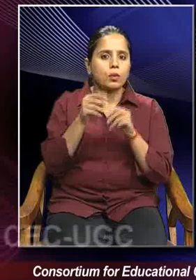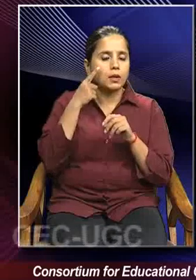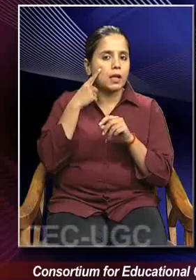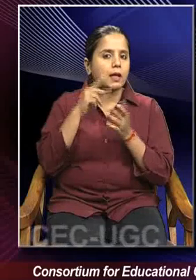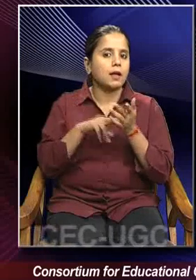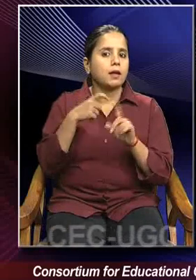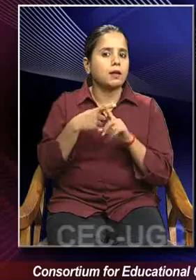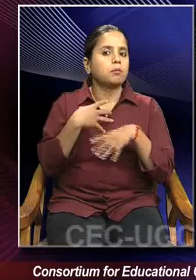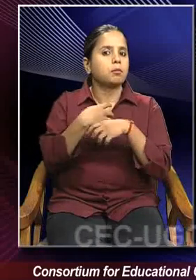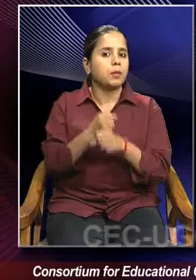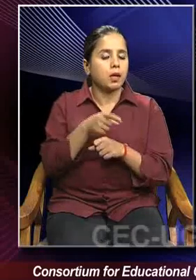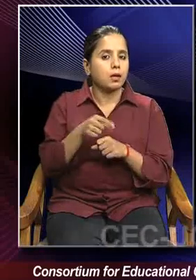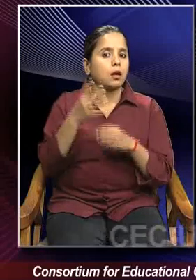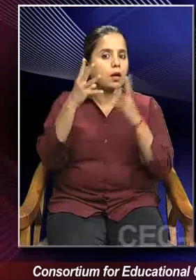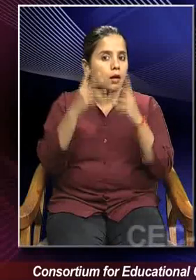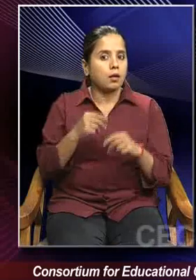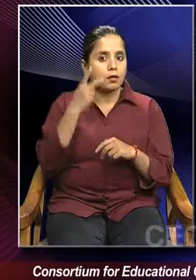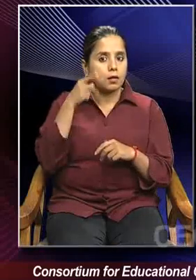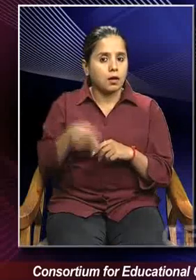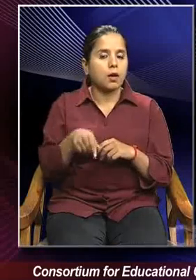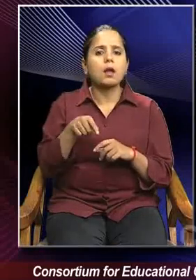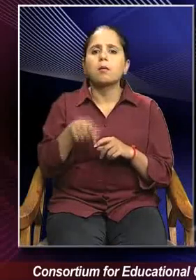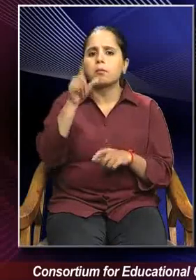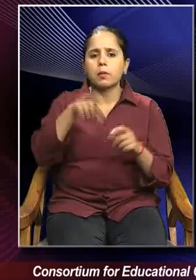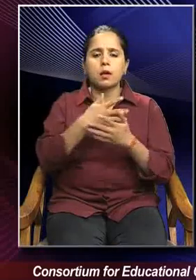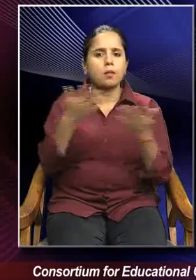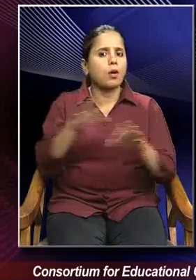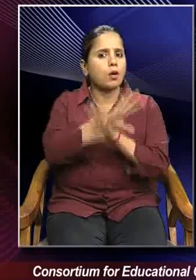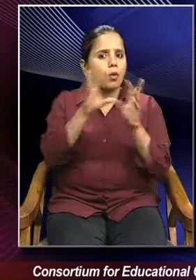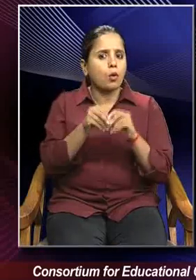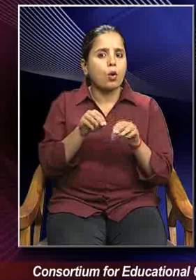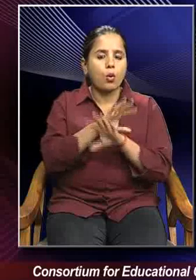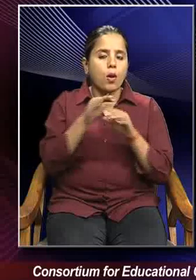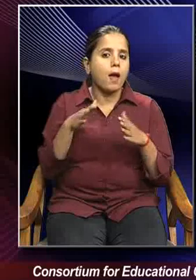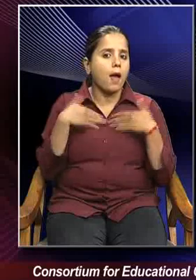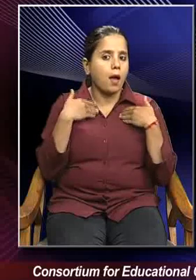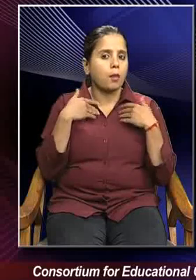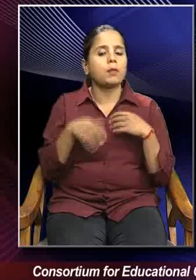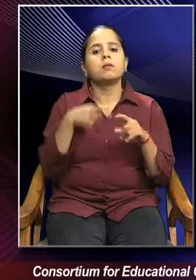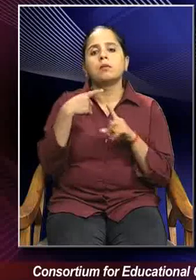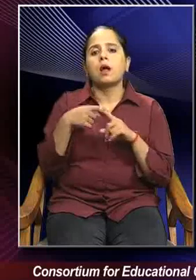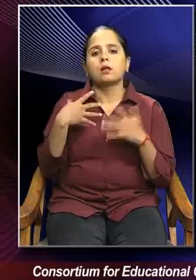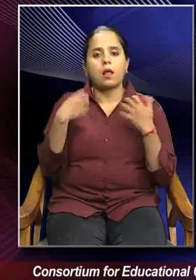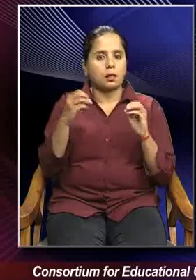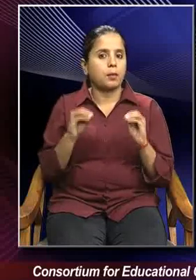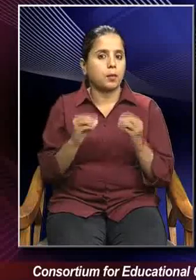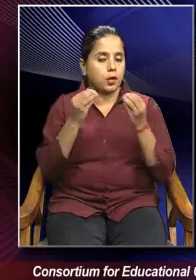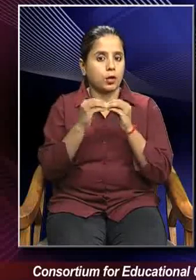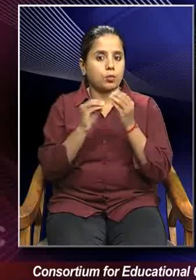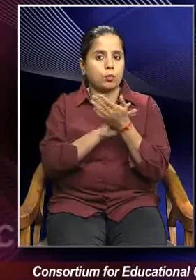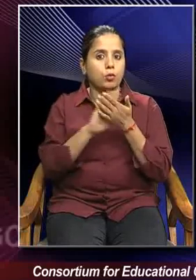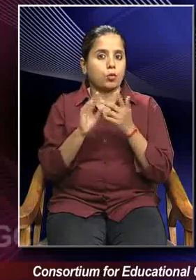index that measures the population's overall happiness and the well-being.